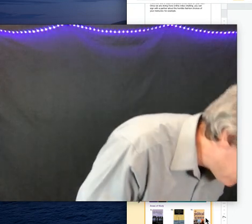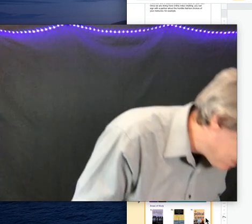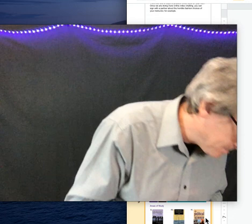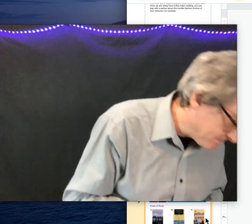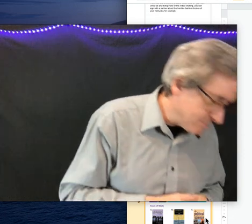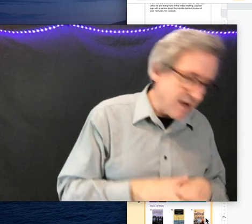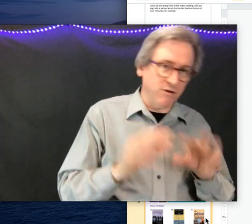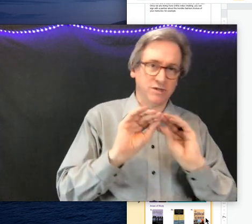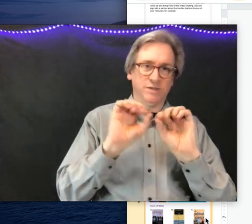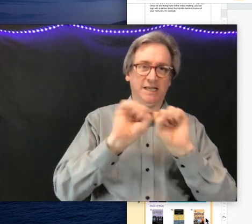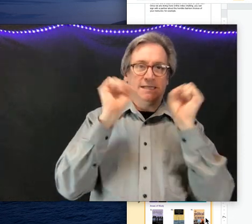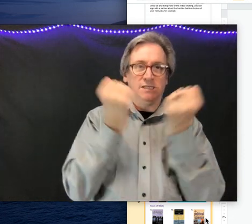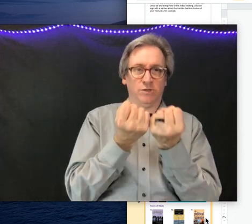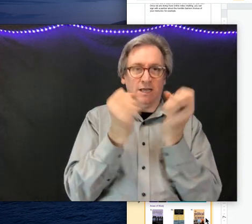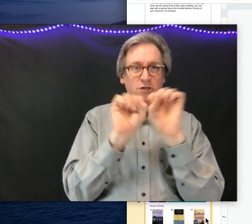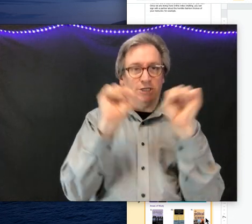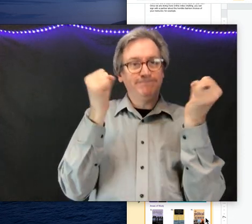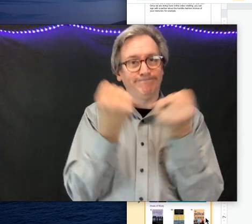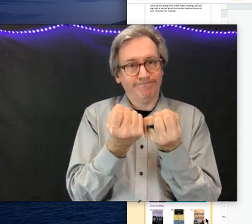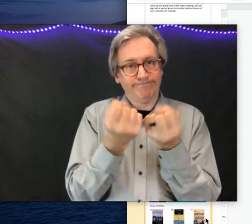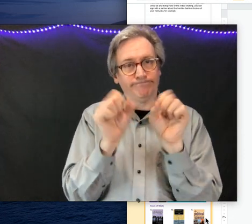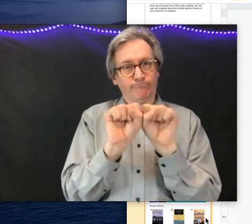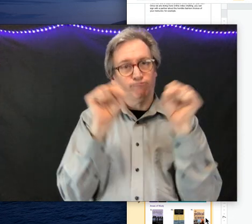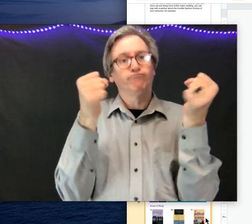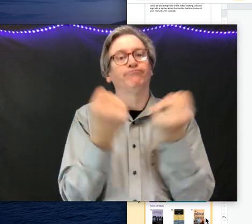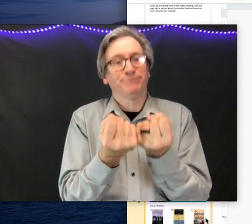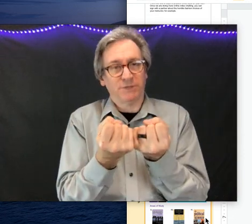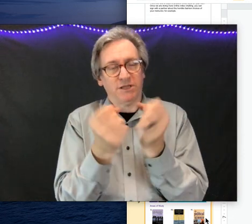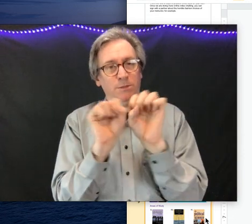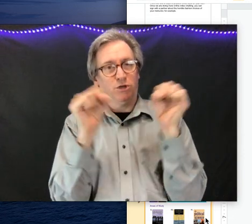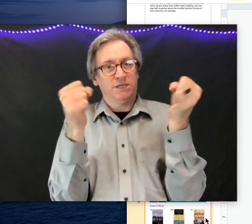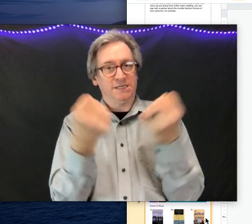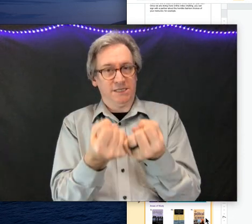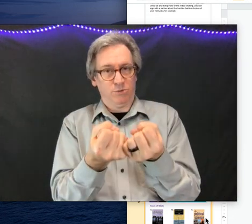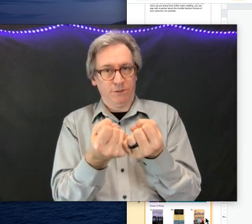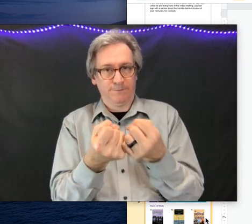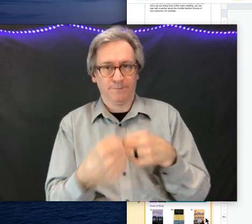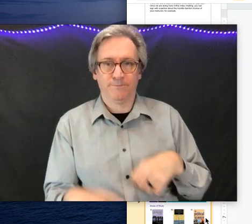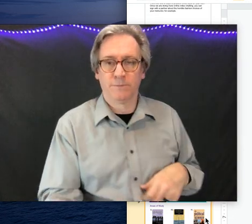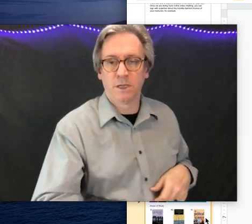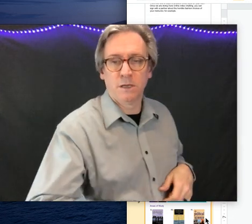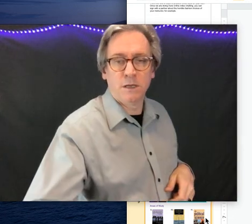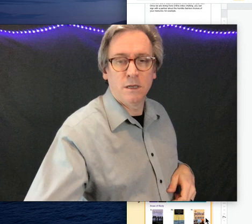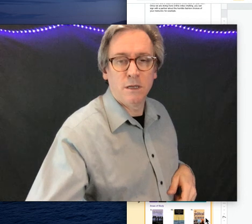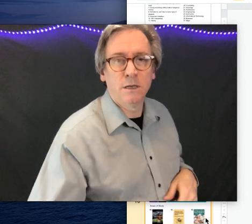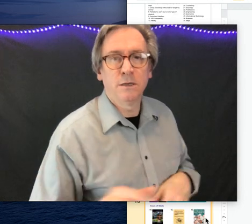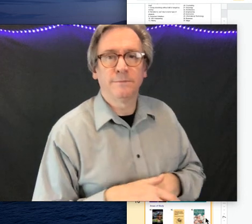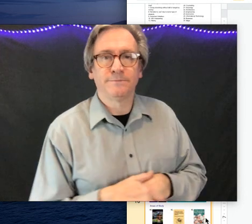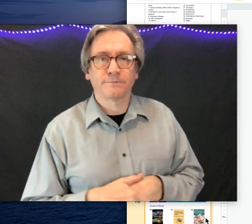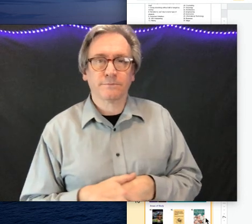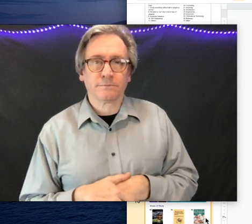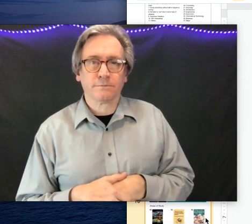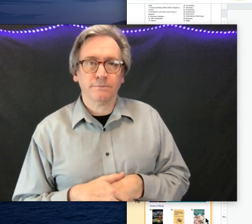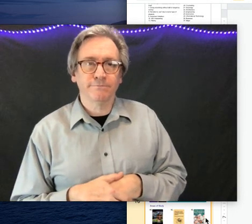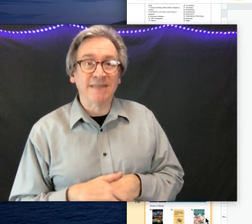Um, I've also seen sociology. I think the book does this one.